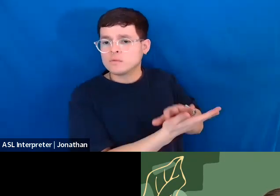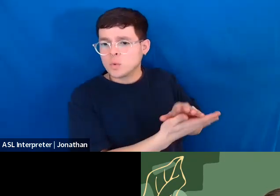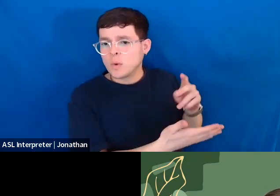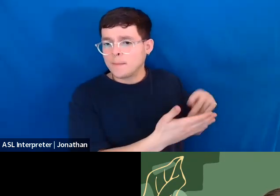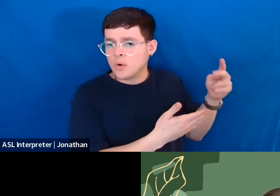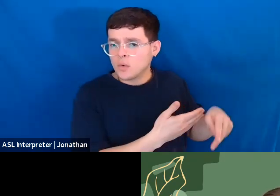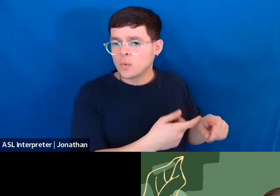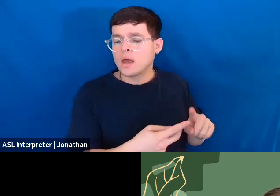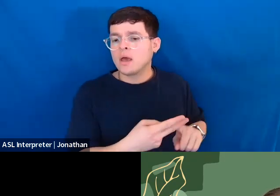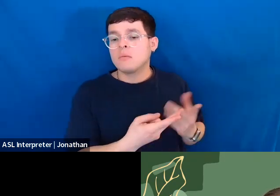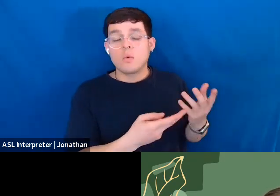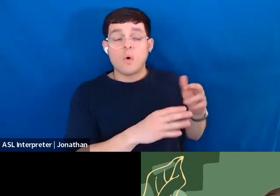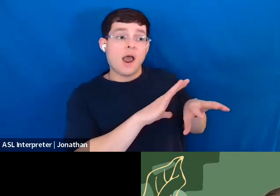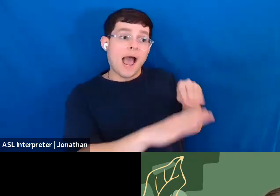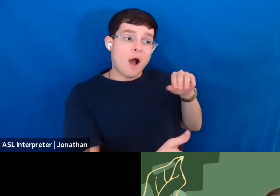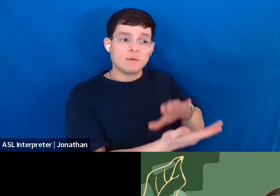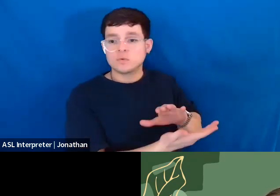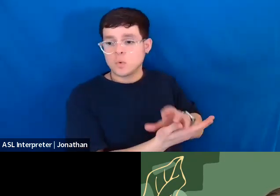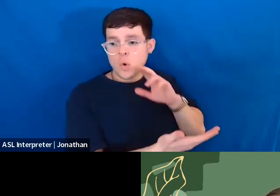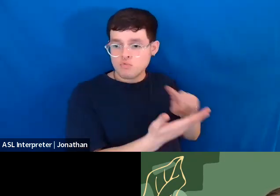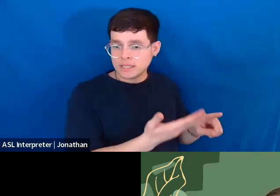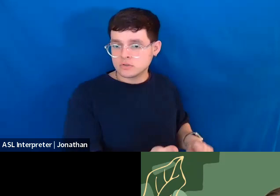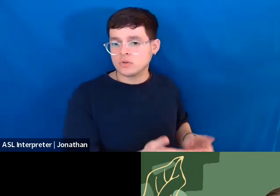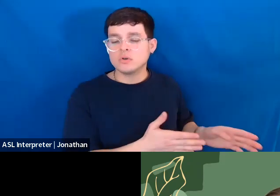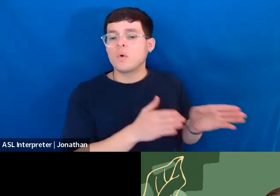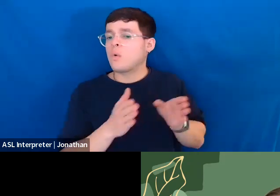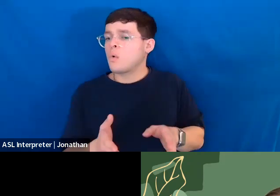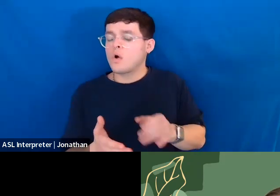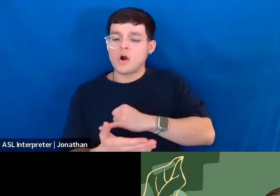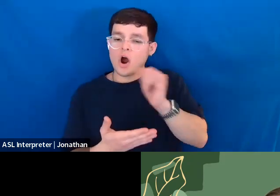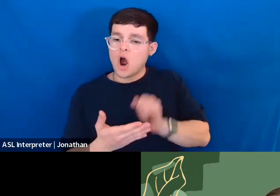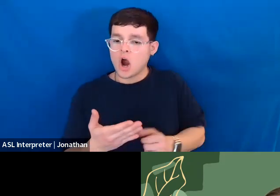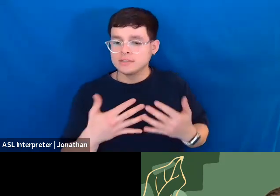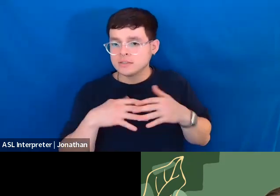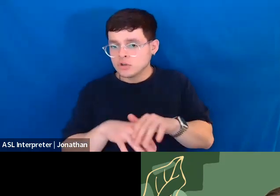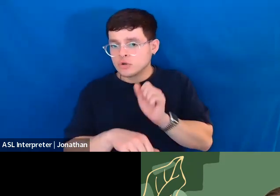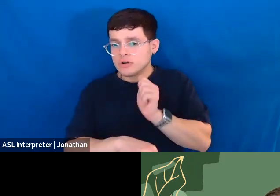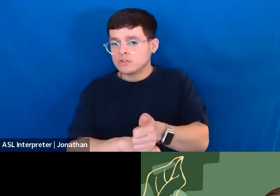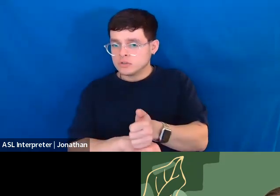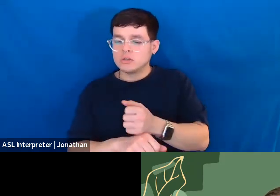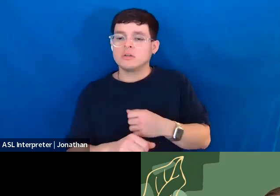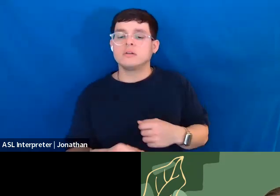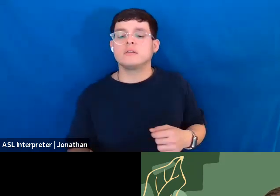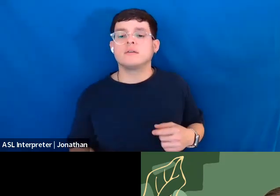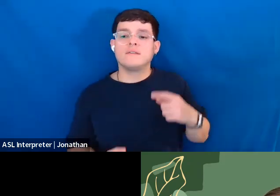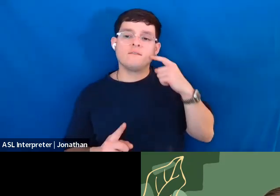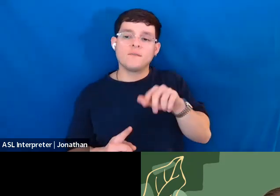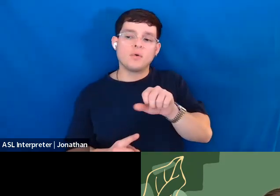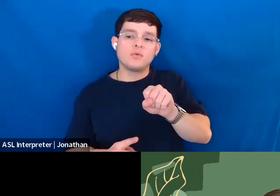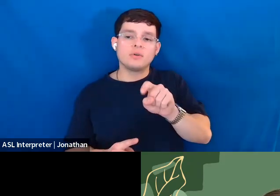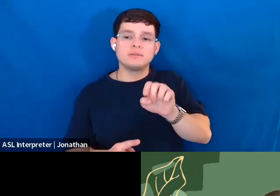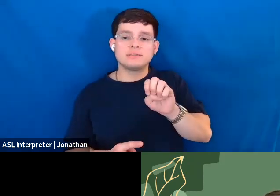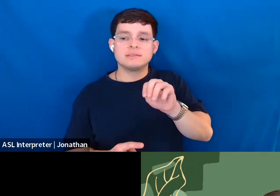school research, or if you're thinking about arts integration into STEM